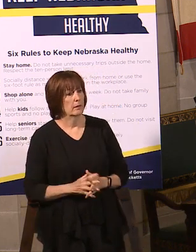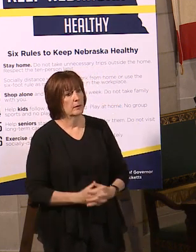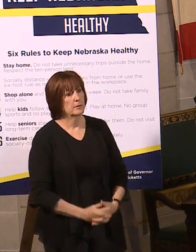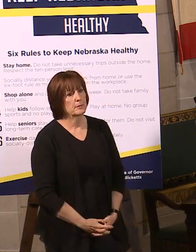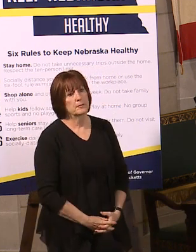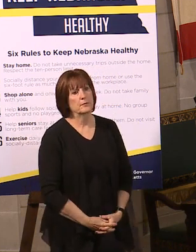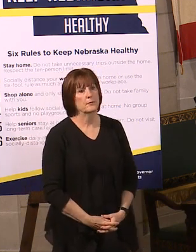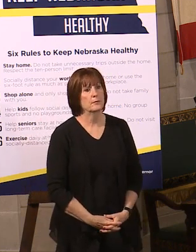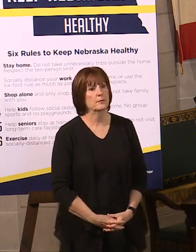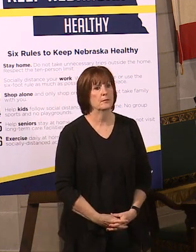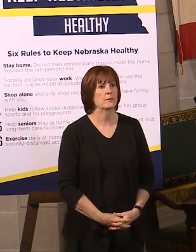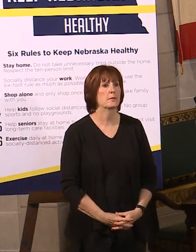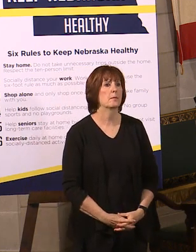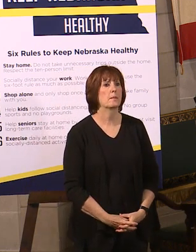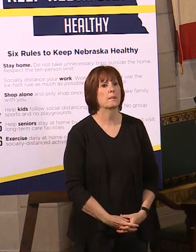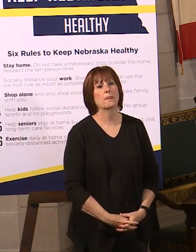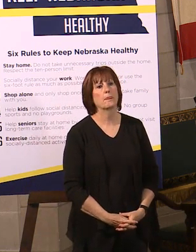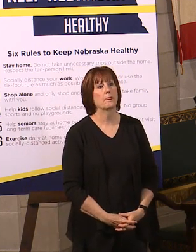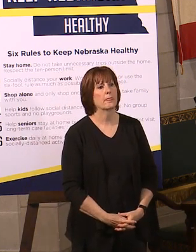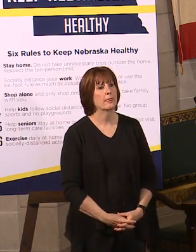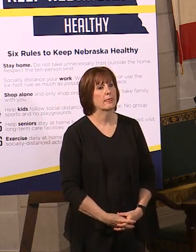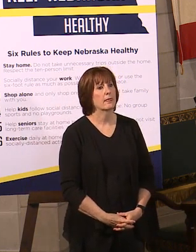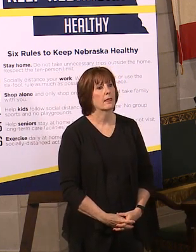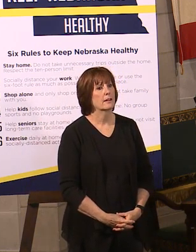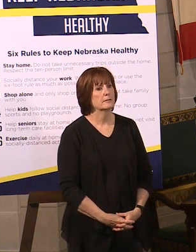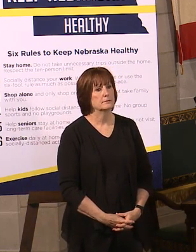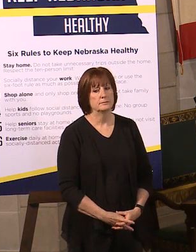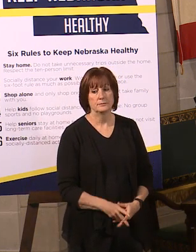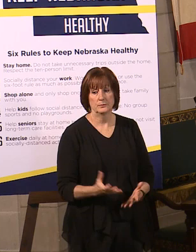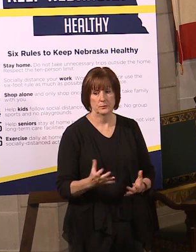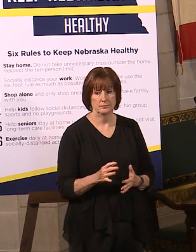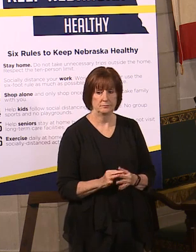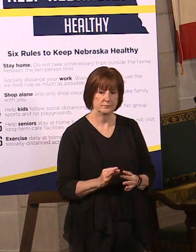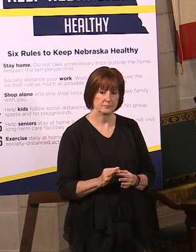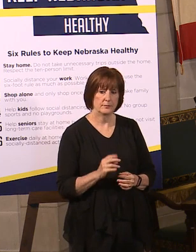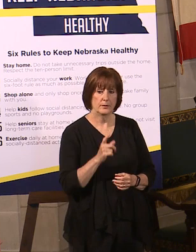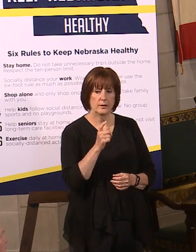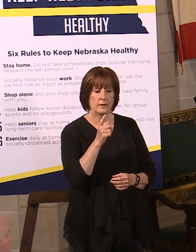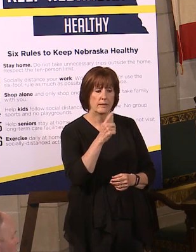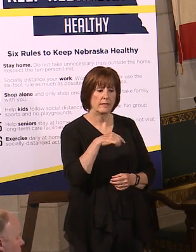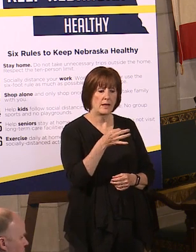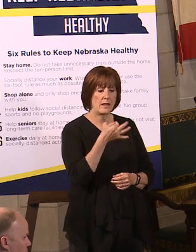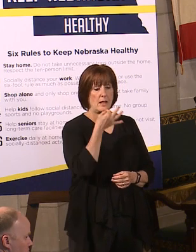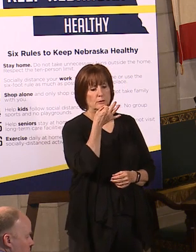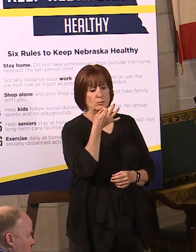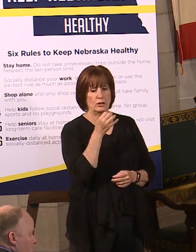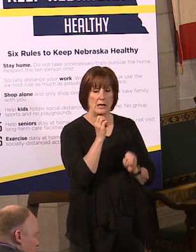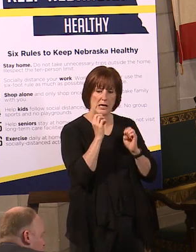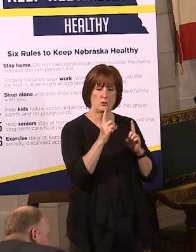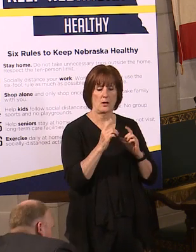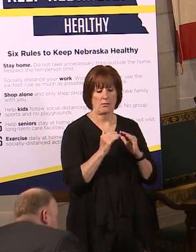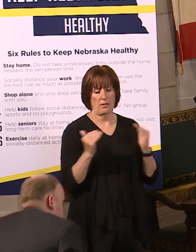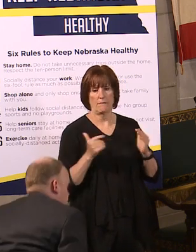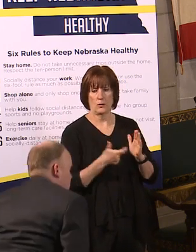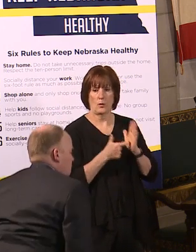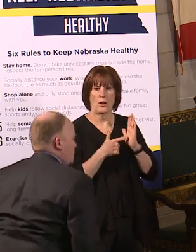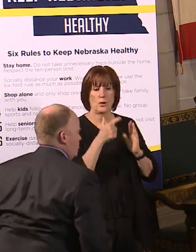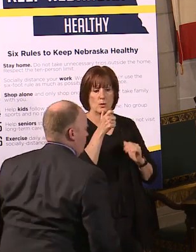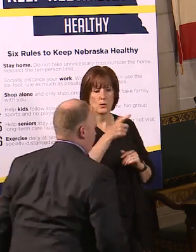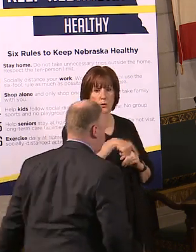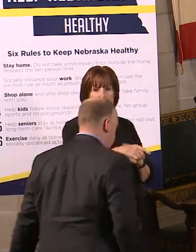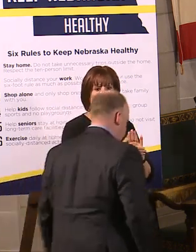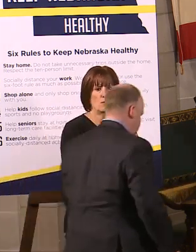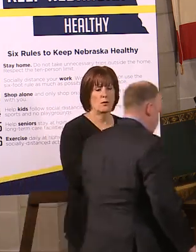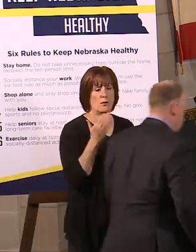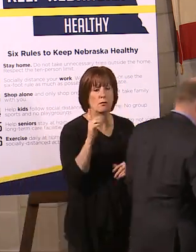the people that are running or working in the lab. Derek, can you come up and talk about the expertise or education level required of the folks who are running the lab?